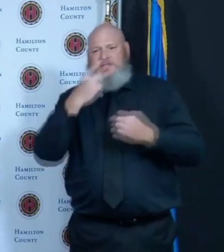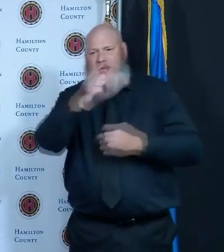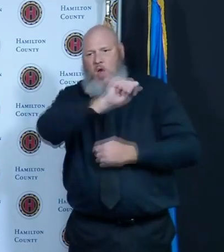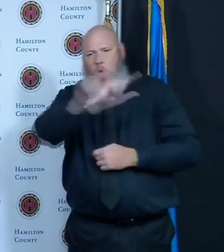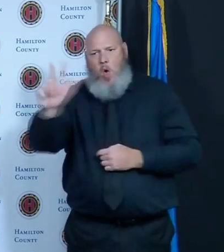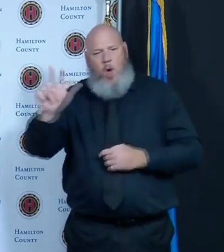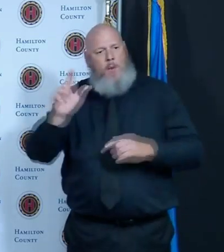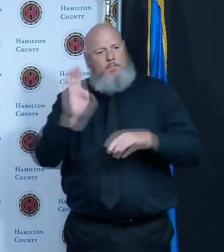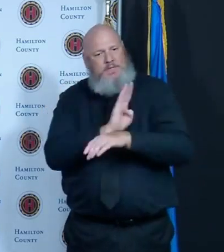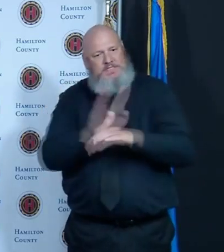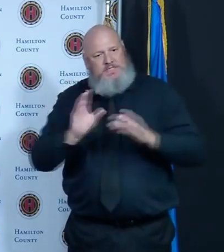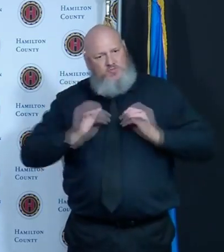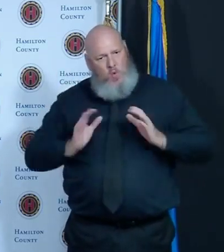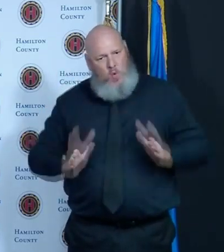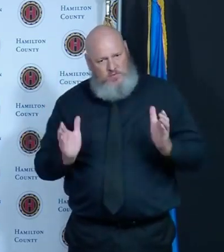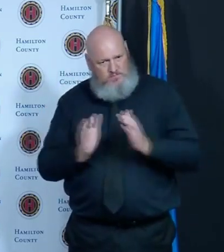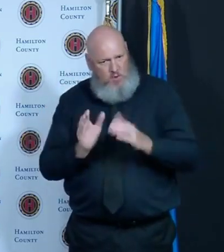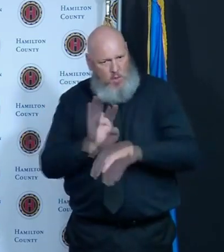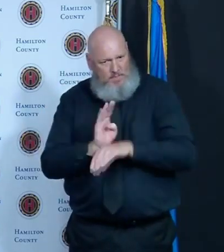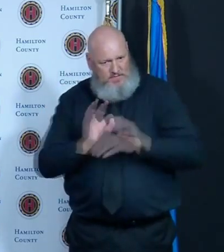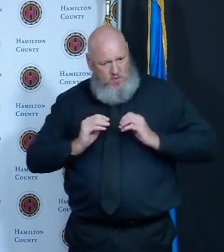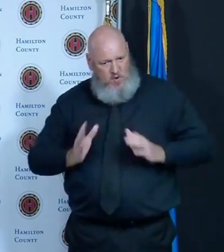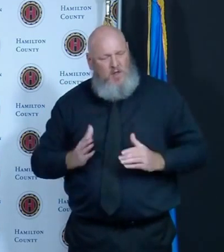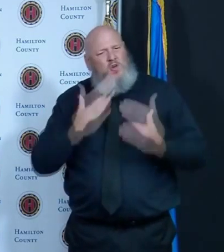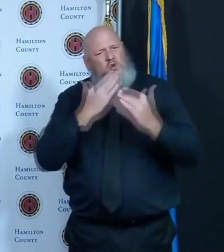here in the near future. Thank you.